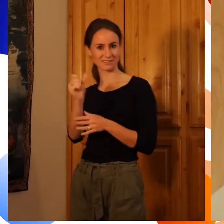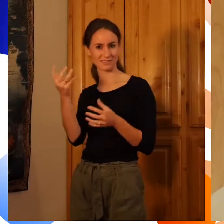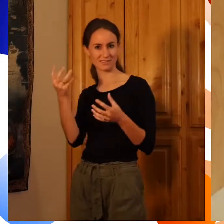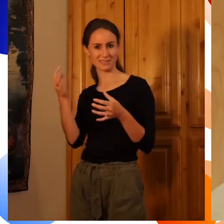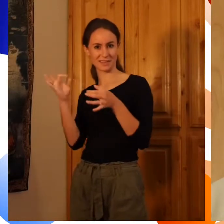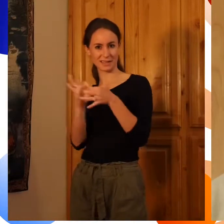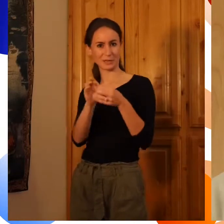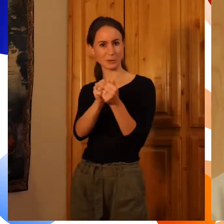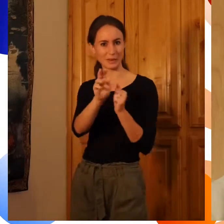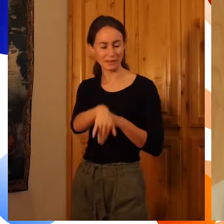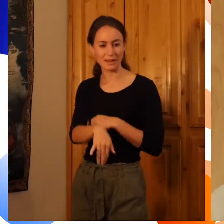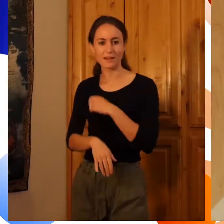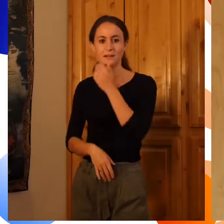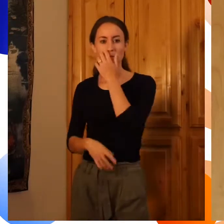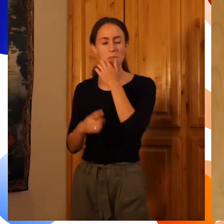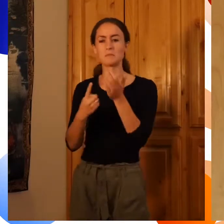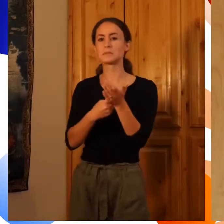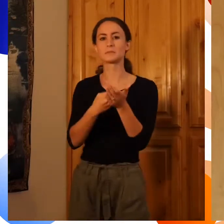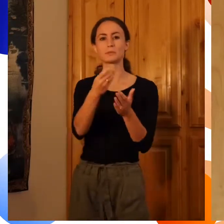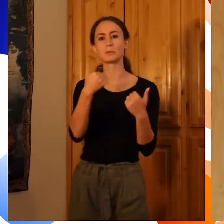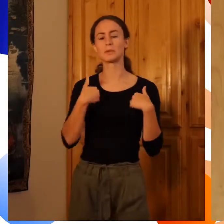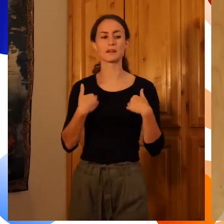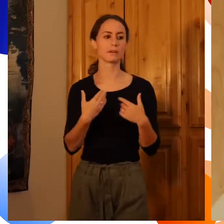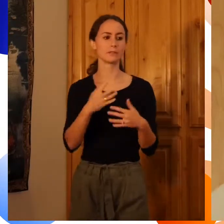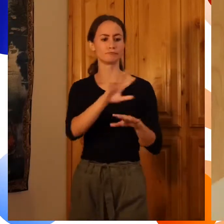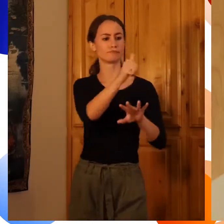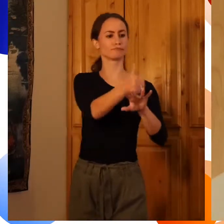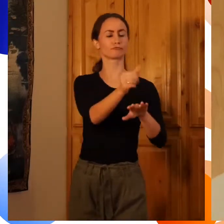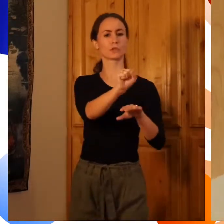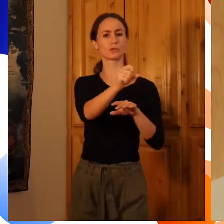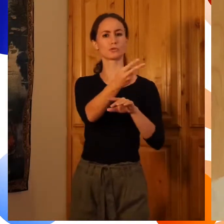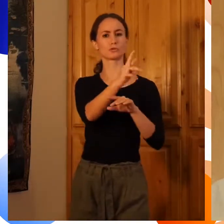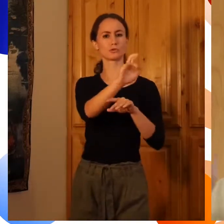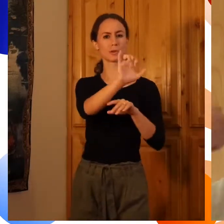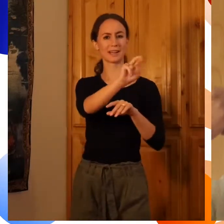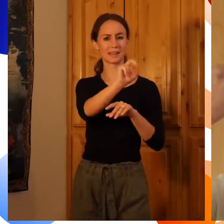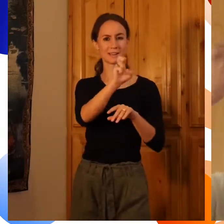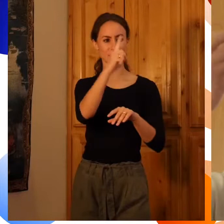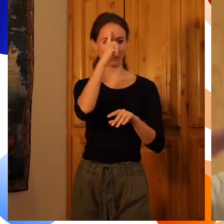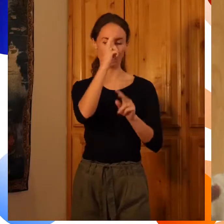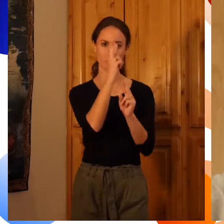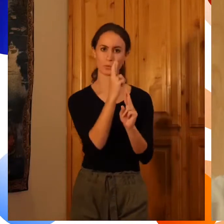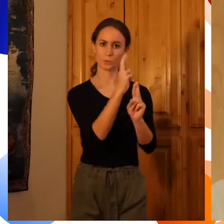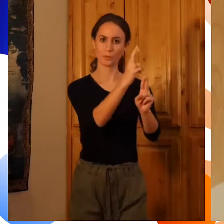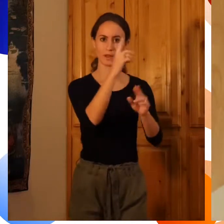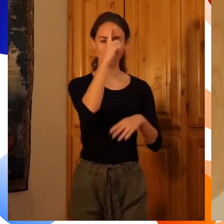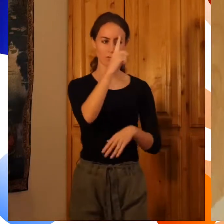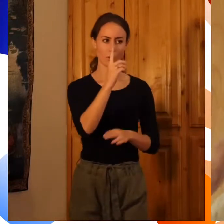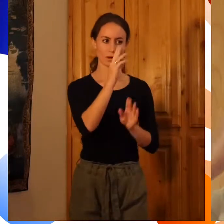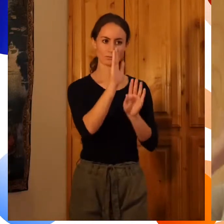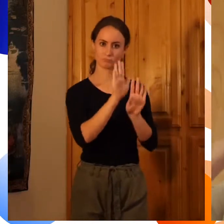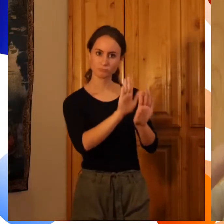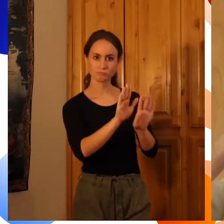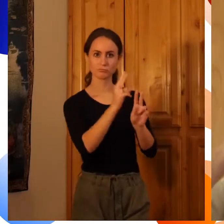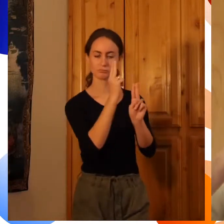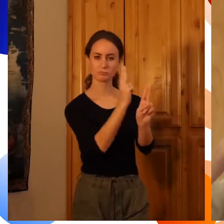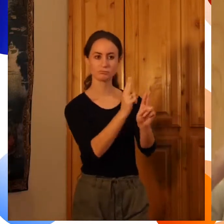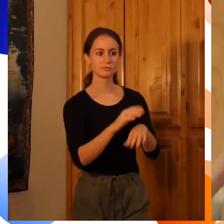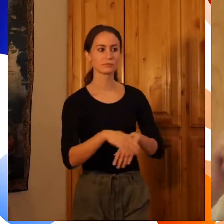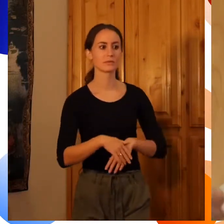a little shrine to the river god tucked over in a place by the church. But the main function was Christianity.